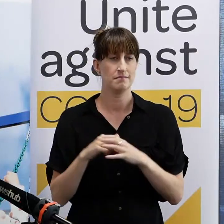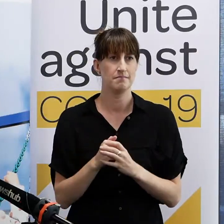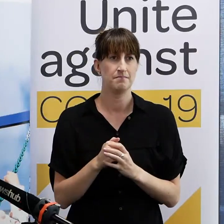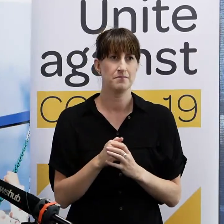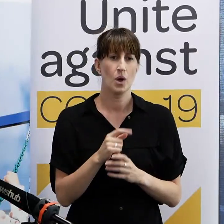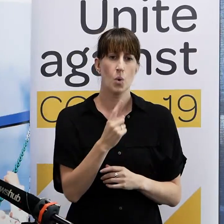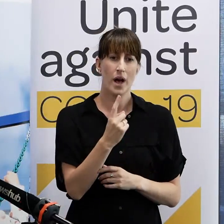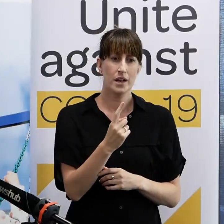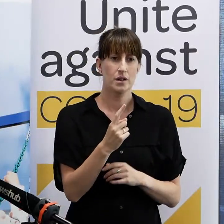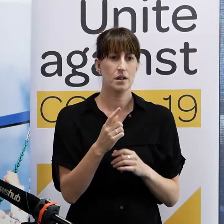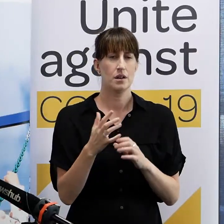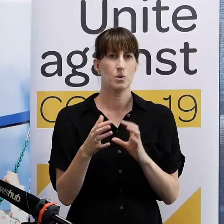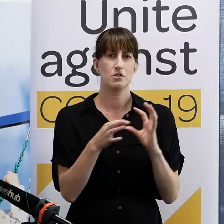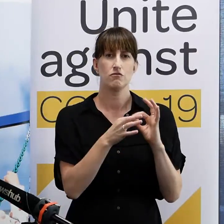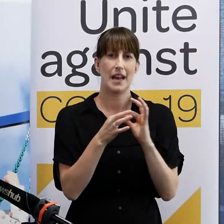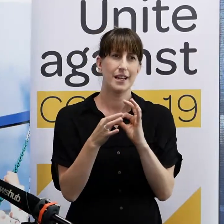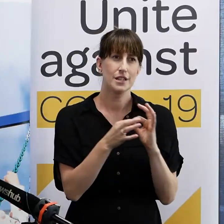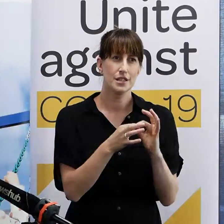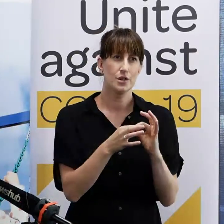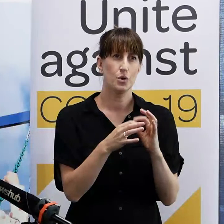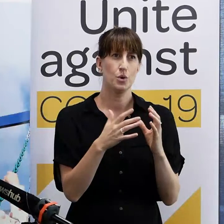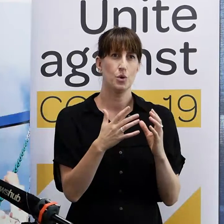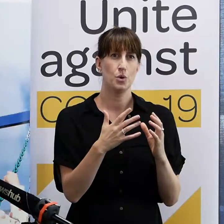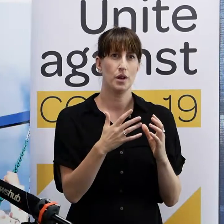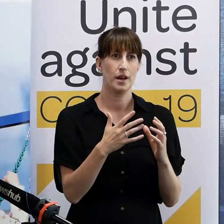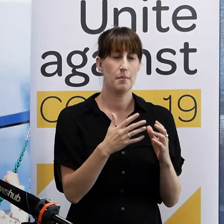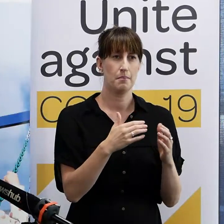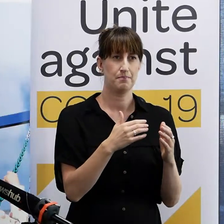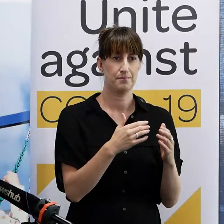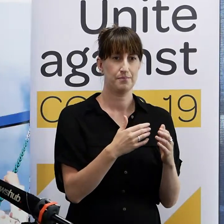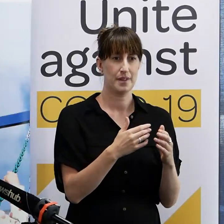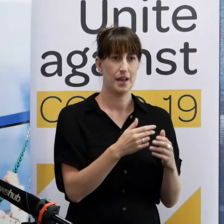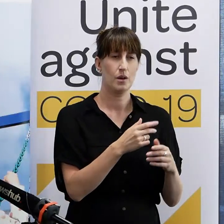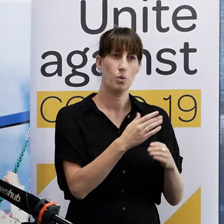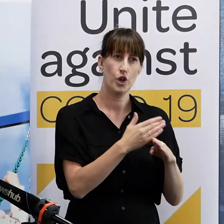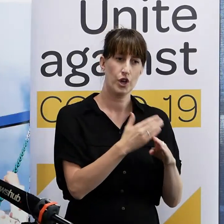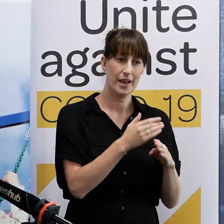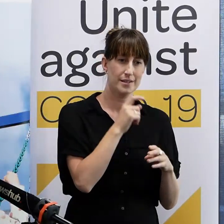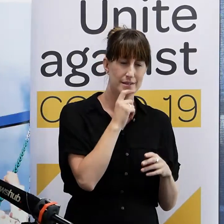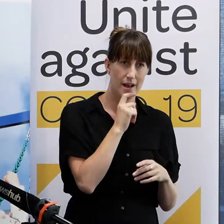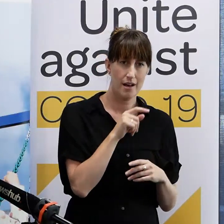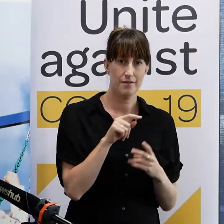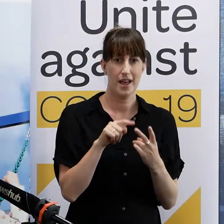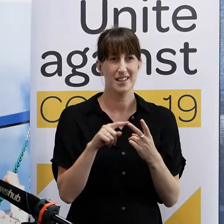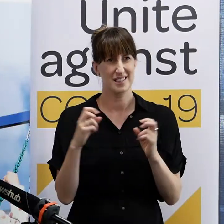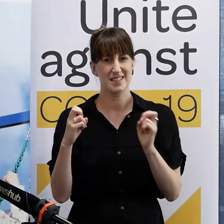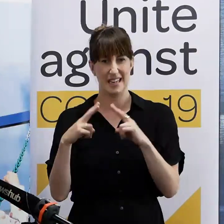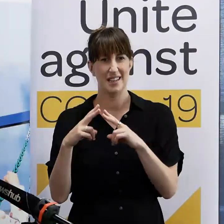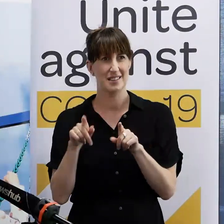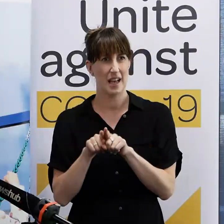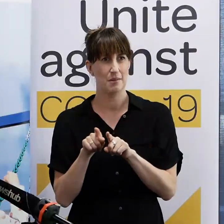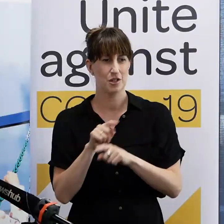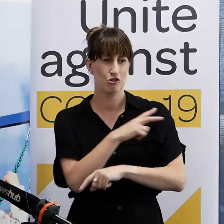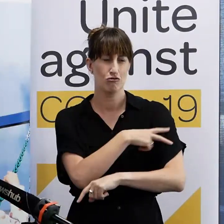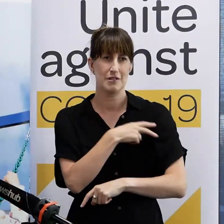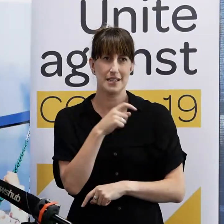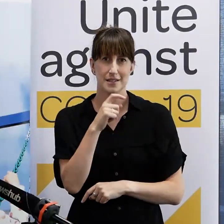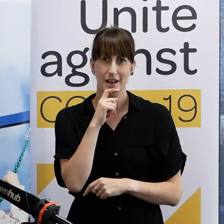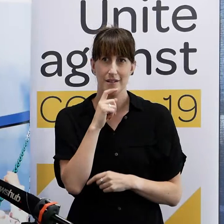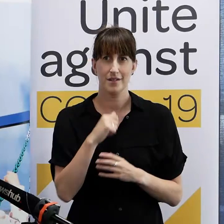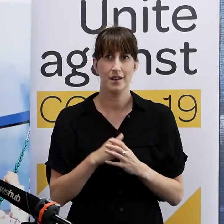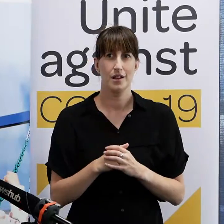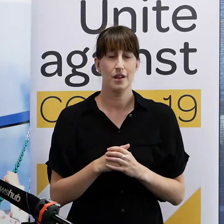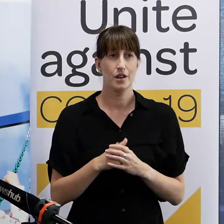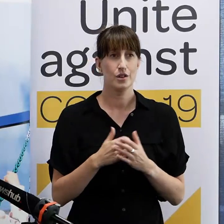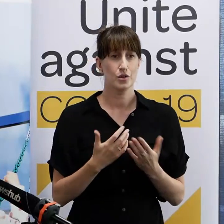managed isolation facility providing care, and in Sydney, a security officer. So the confinement of people to